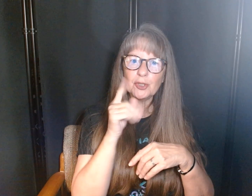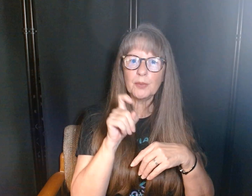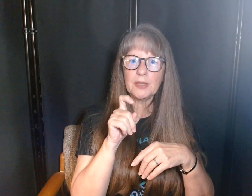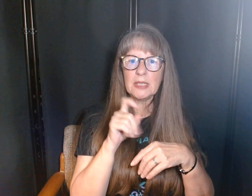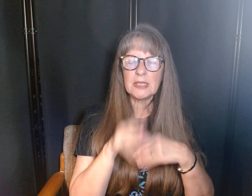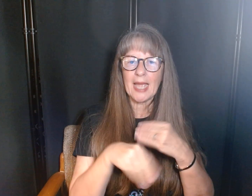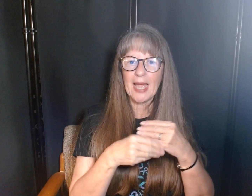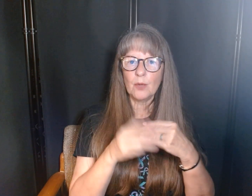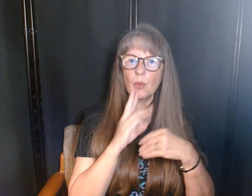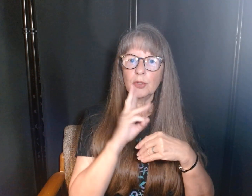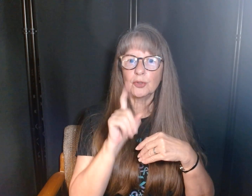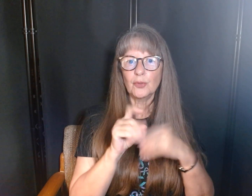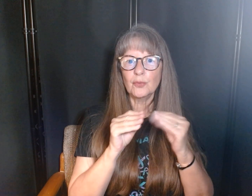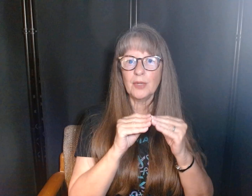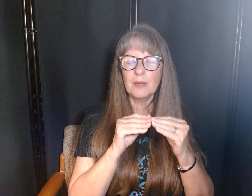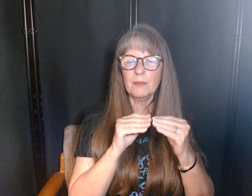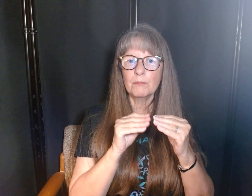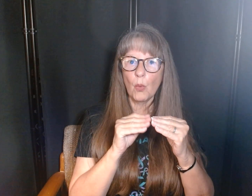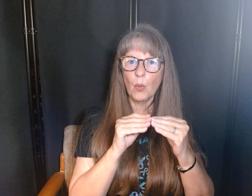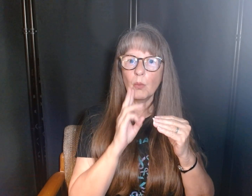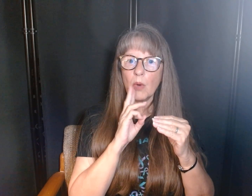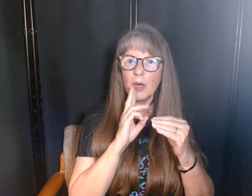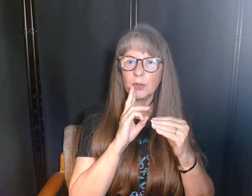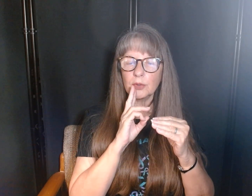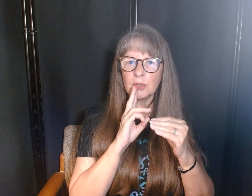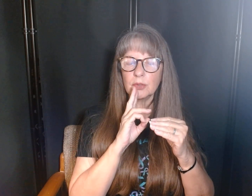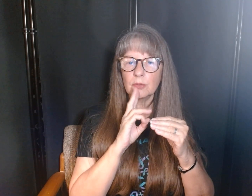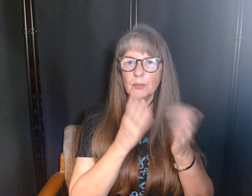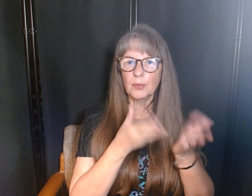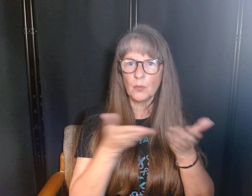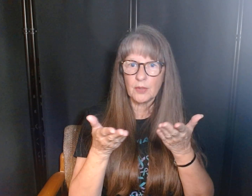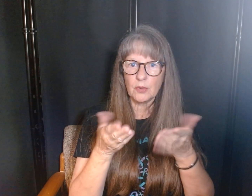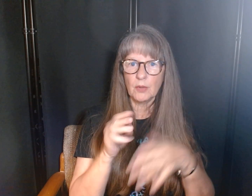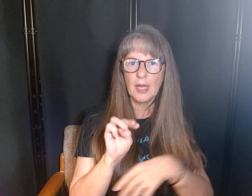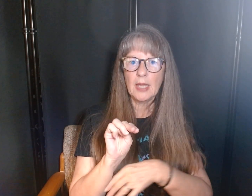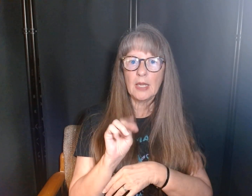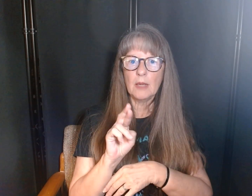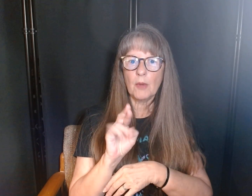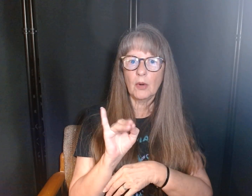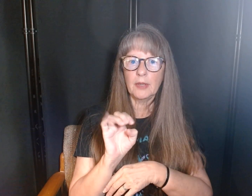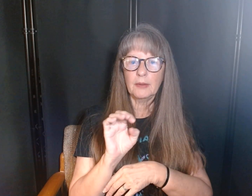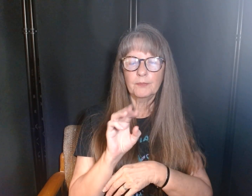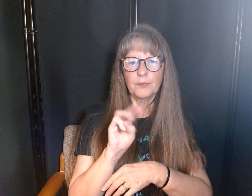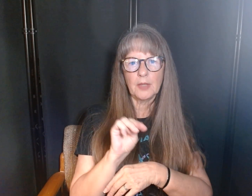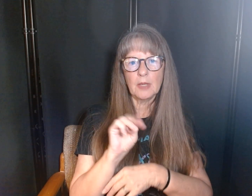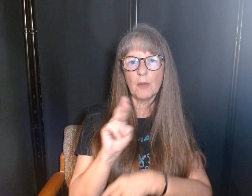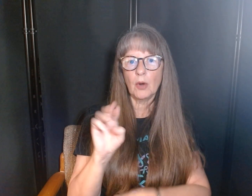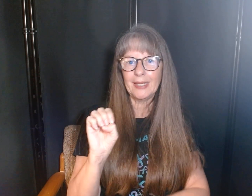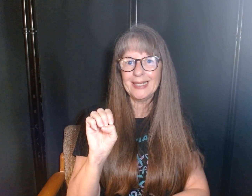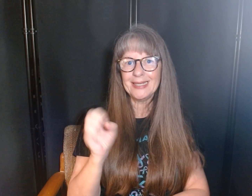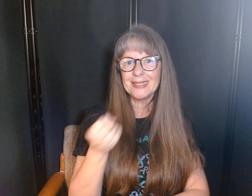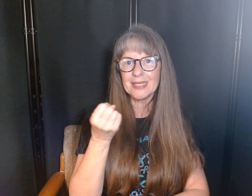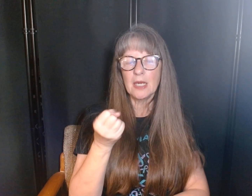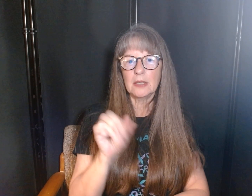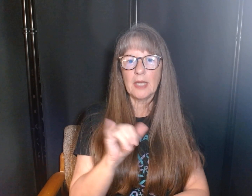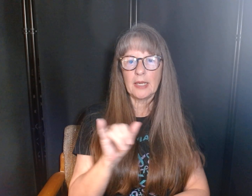would need to add water, so you need more water to bring with you. MR, MREs, like